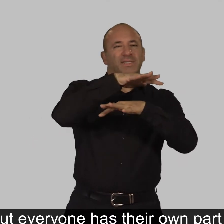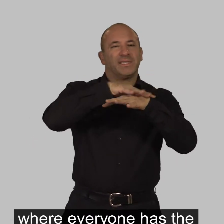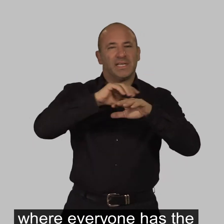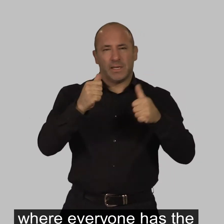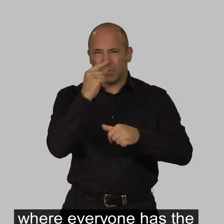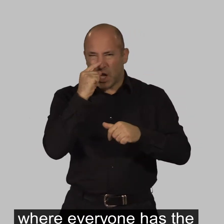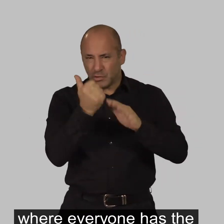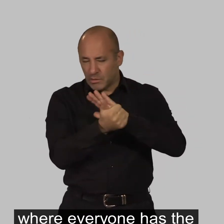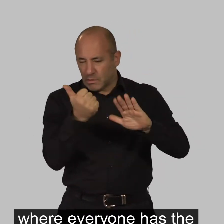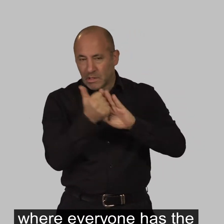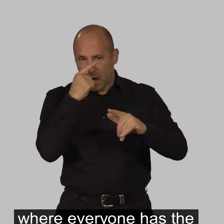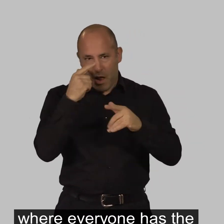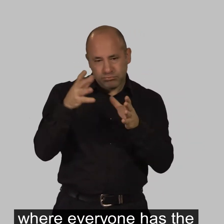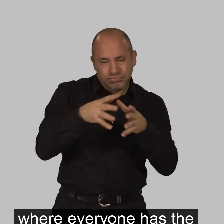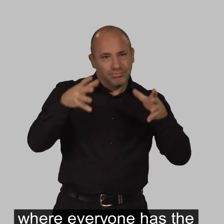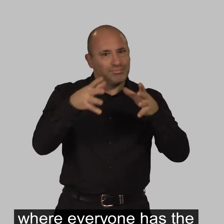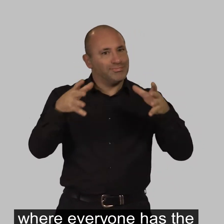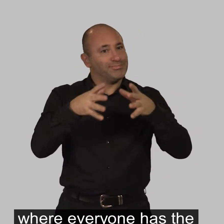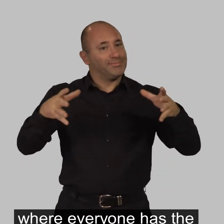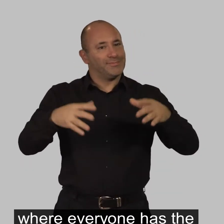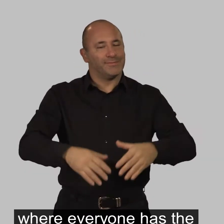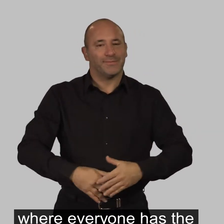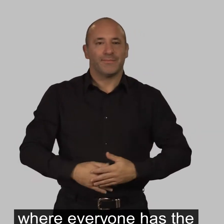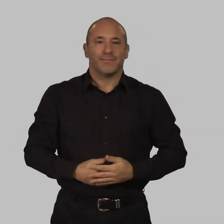where everyone has the chance to reach their potential.